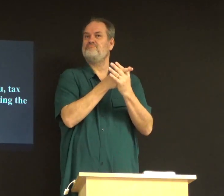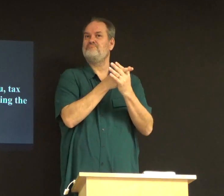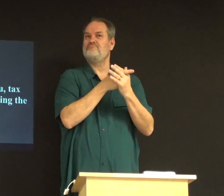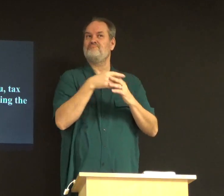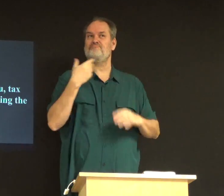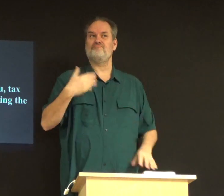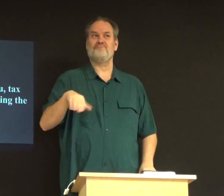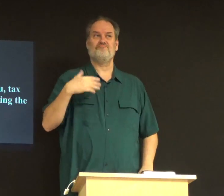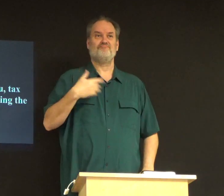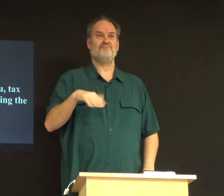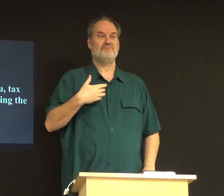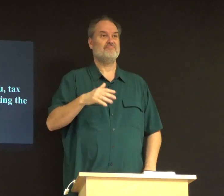they don't do it.